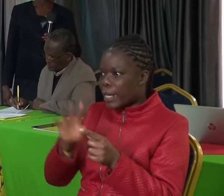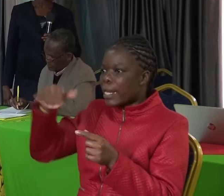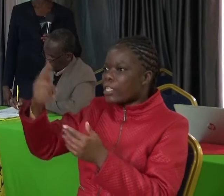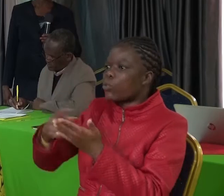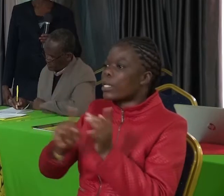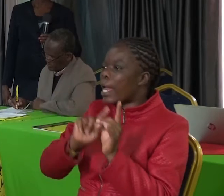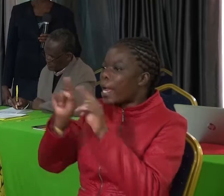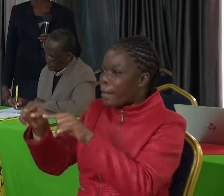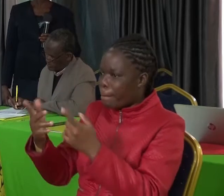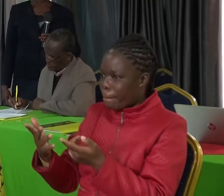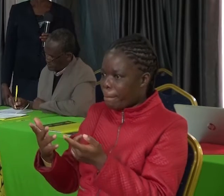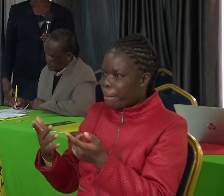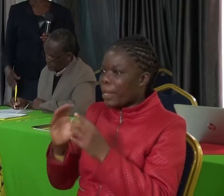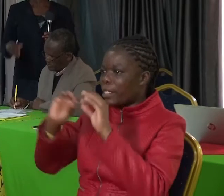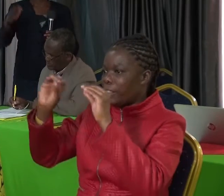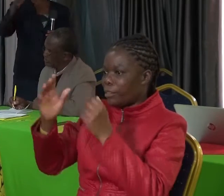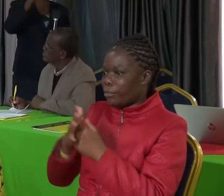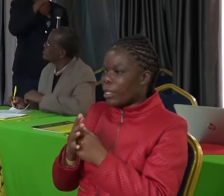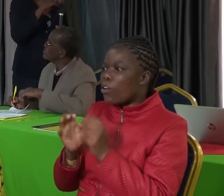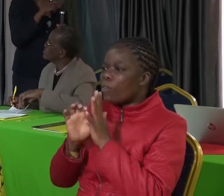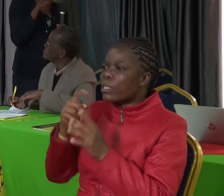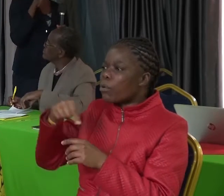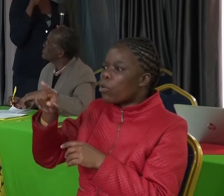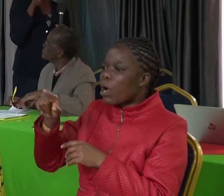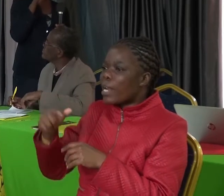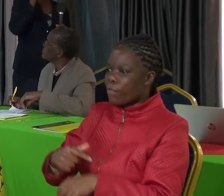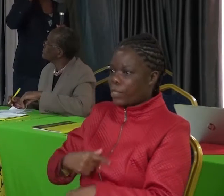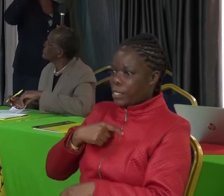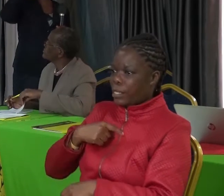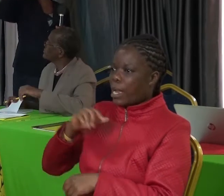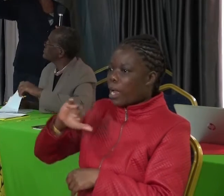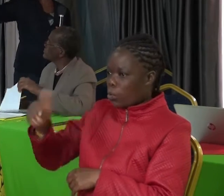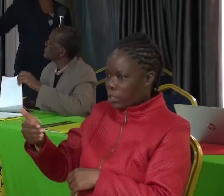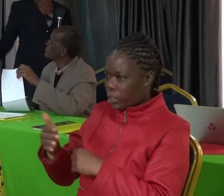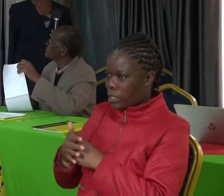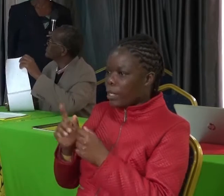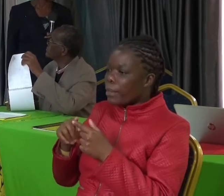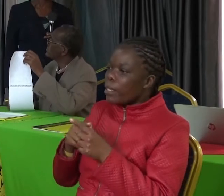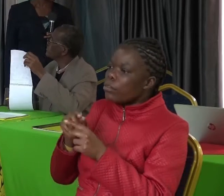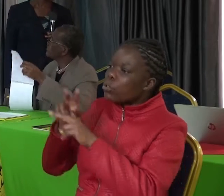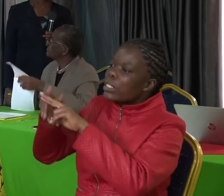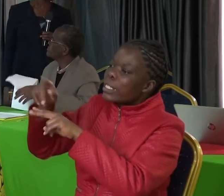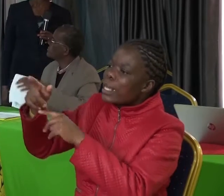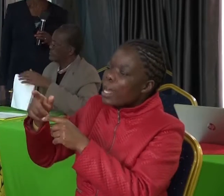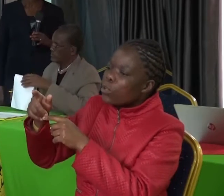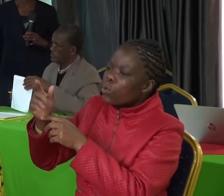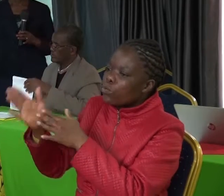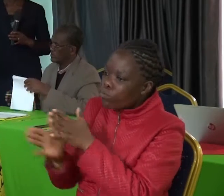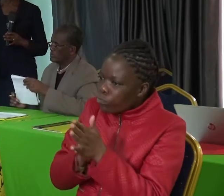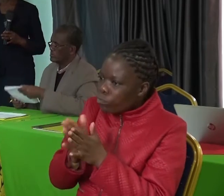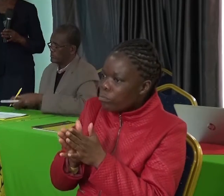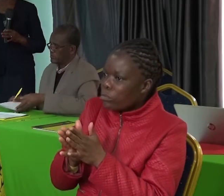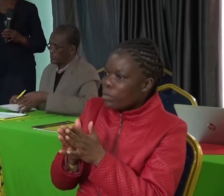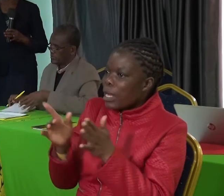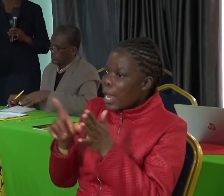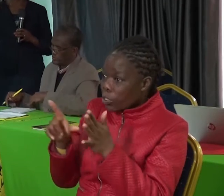So you visit a county, and then as you go to schools, you go away and plan lessons for a return trip,